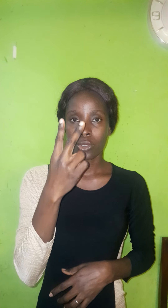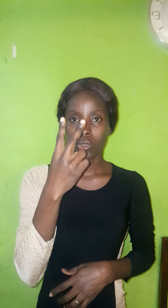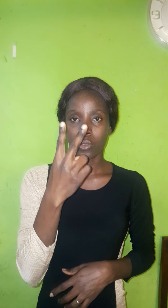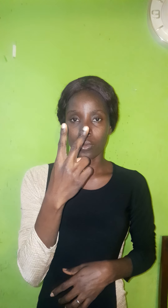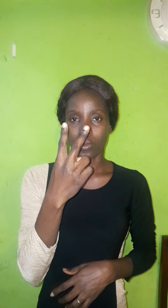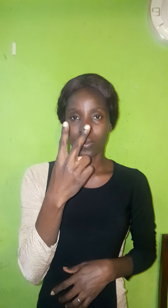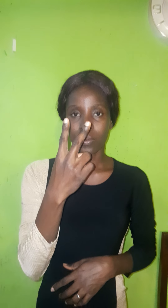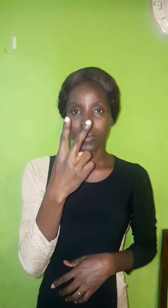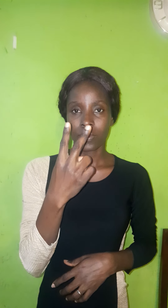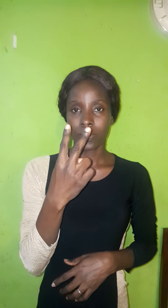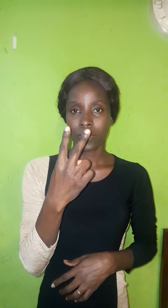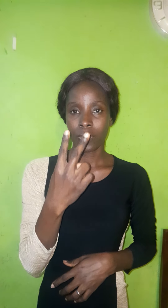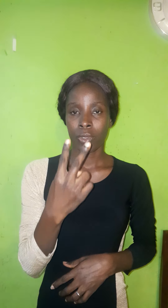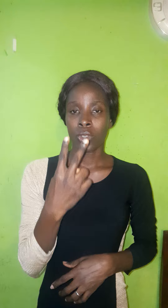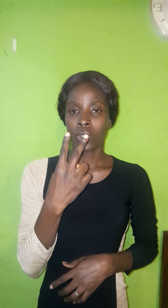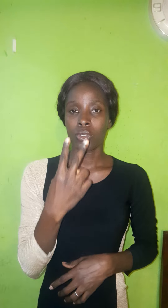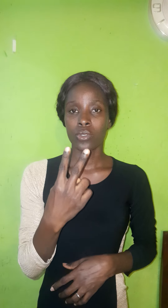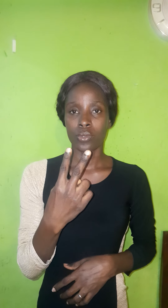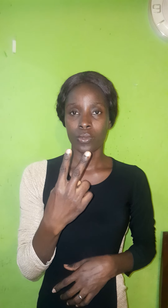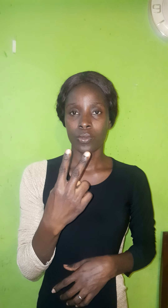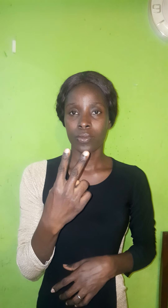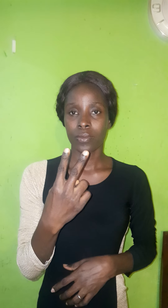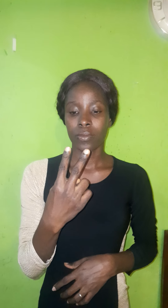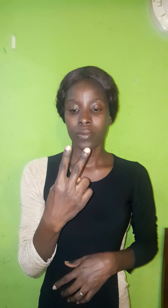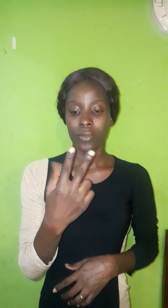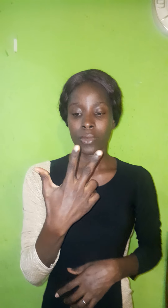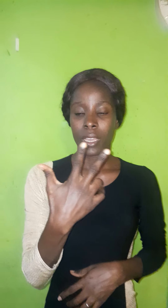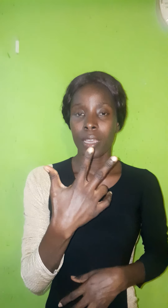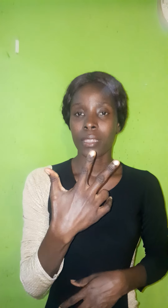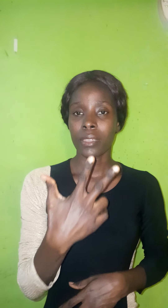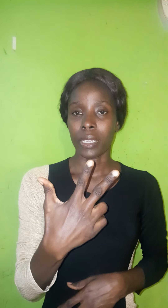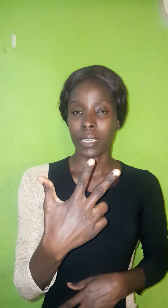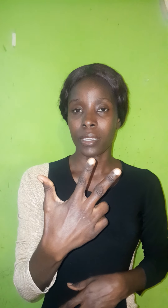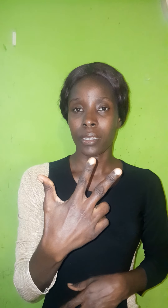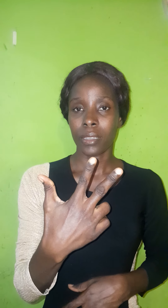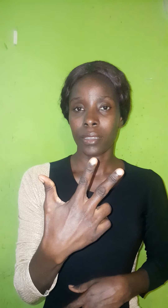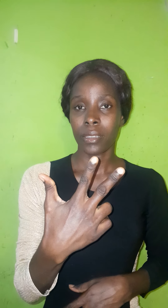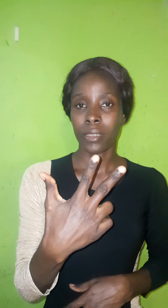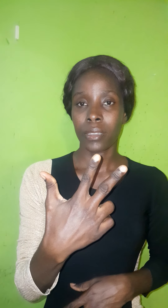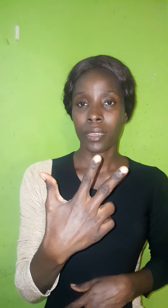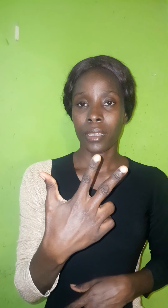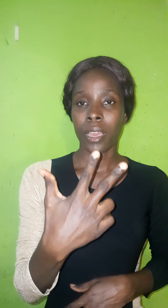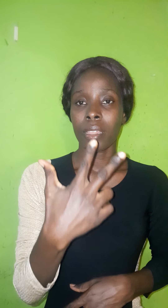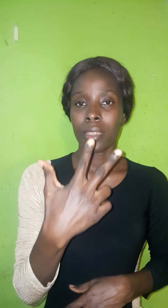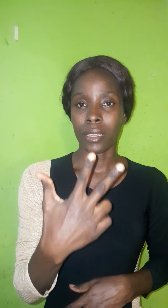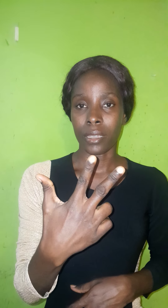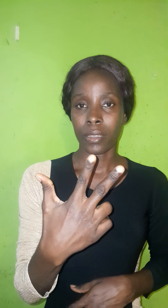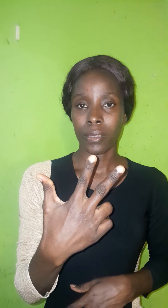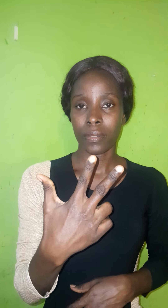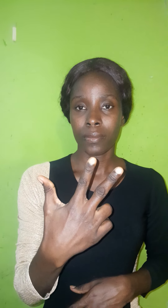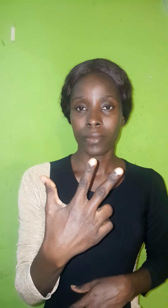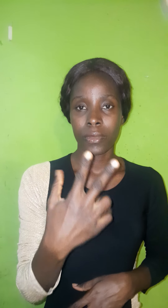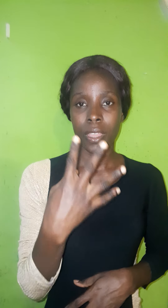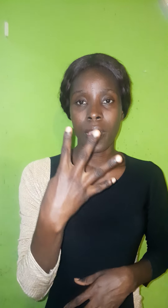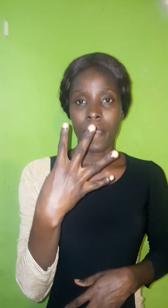2, 2, 3, 3,